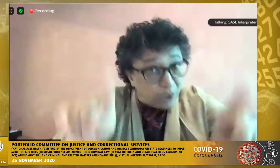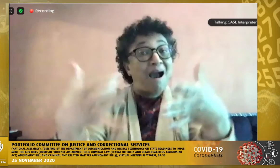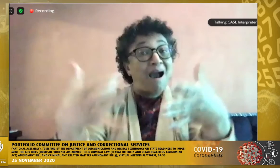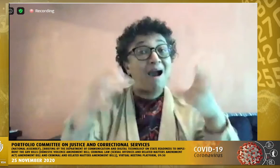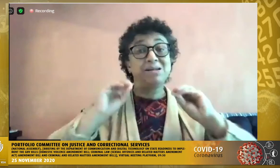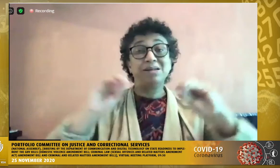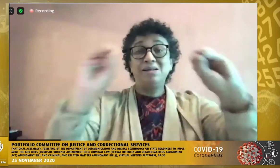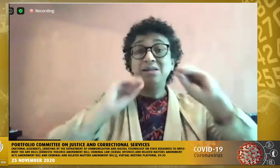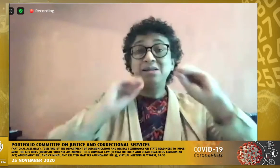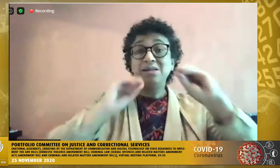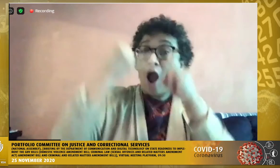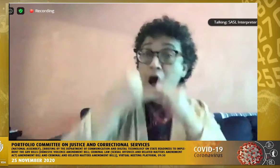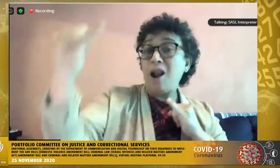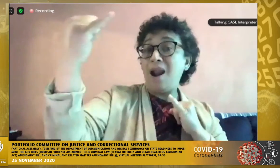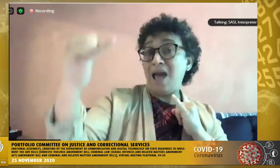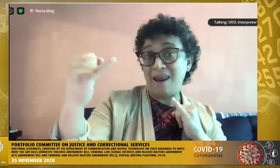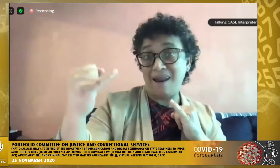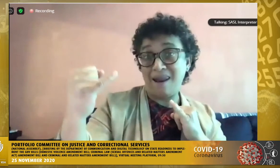because of